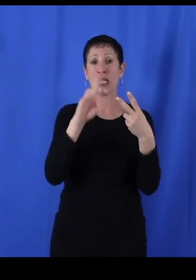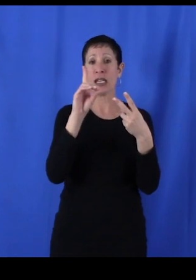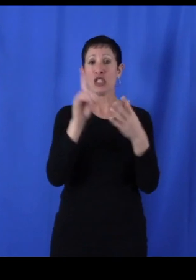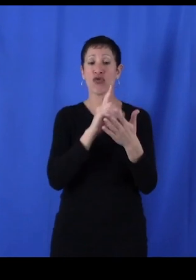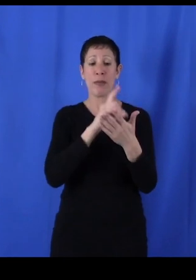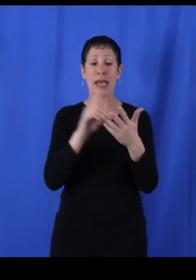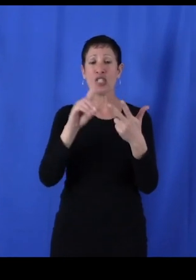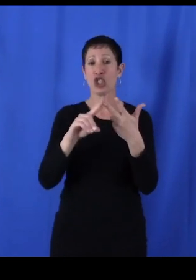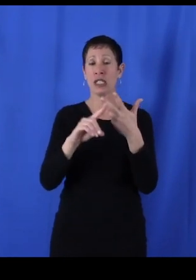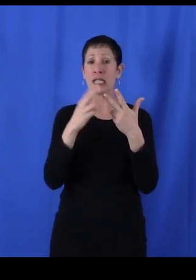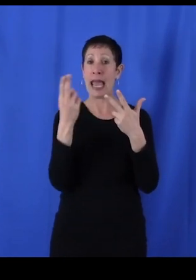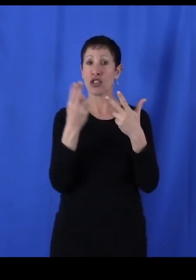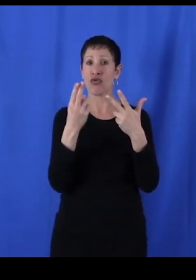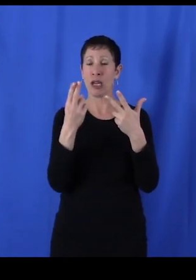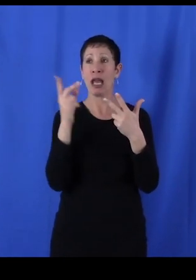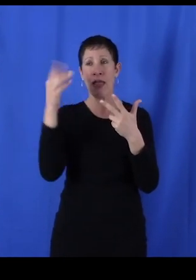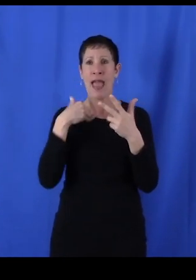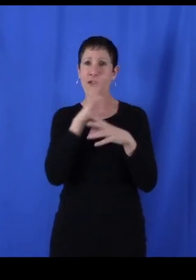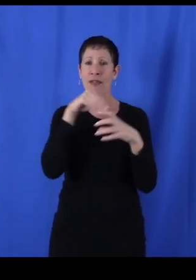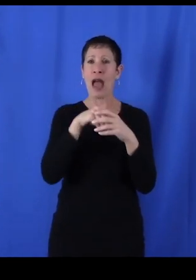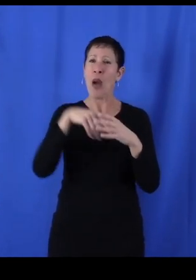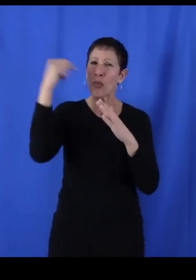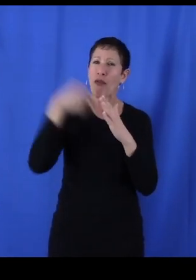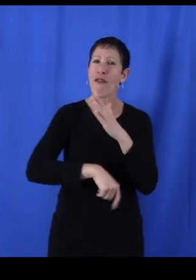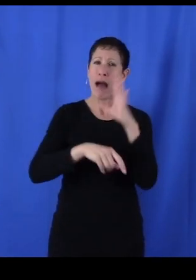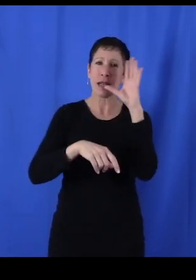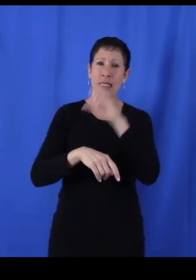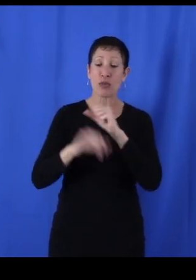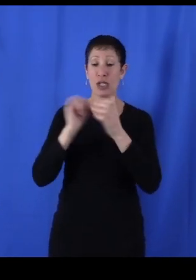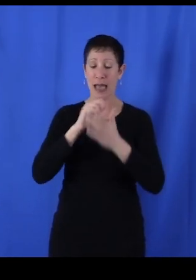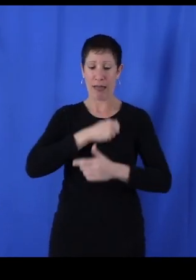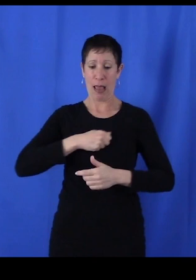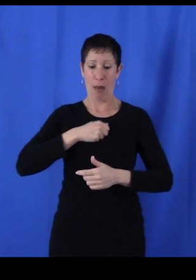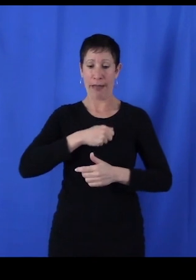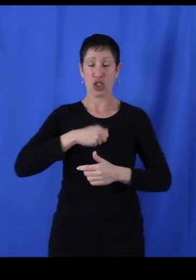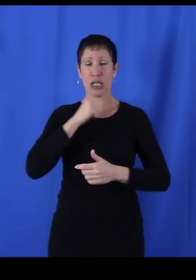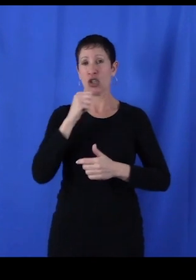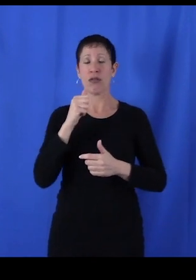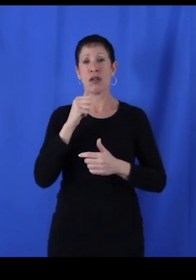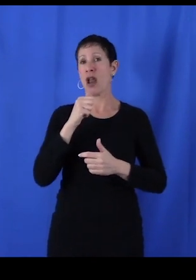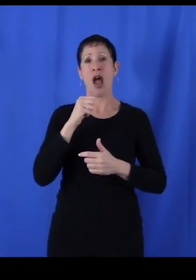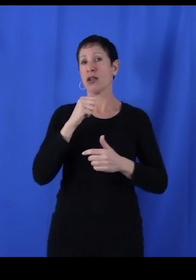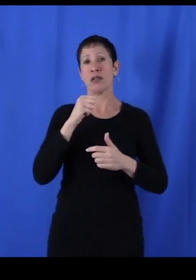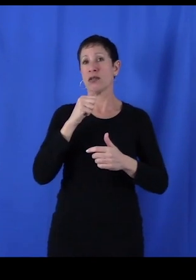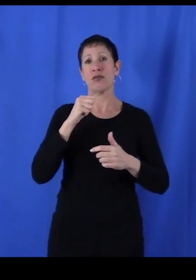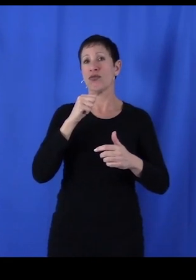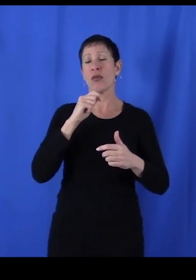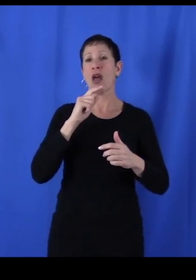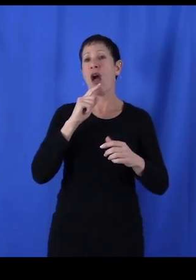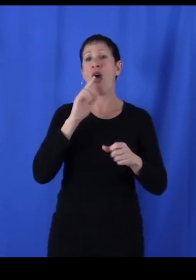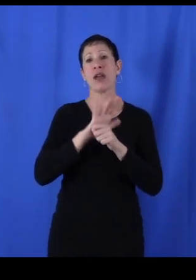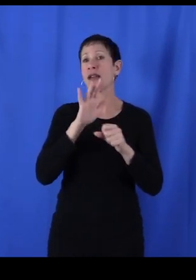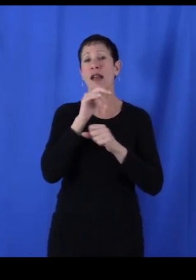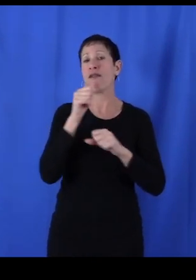and history. Profound assumptions that these apologies don't even come close to